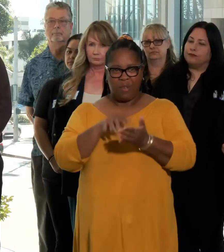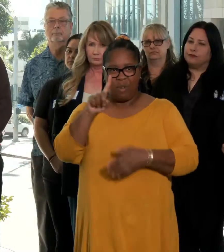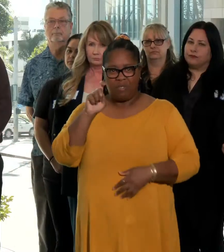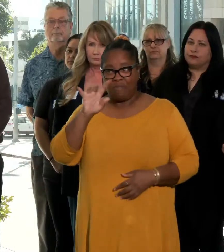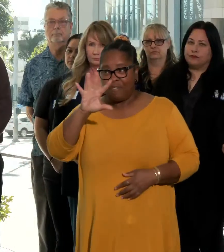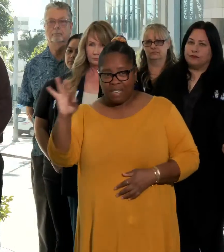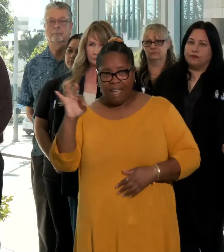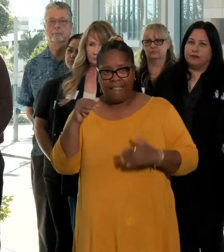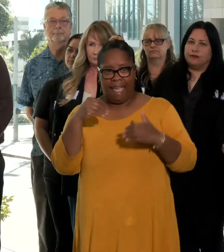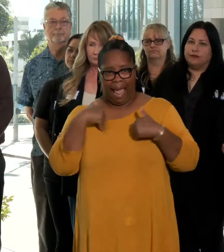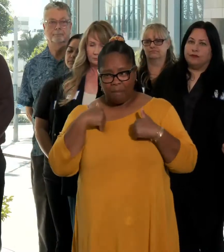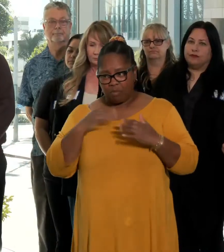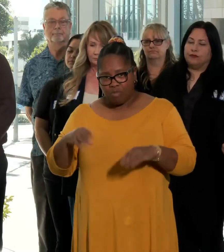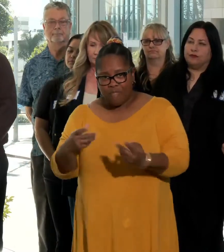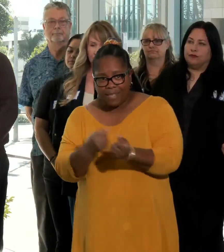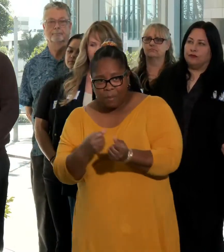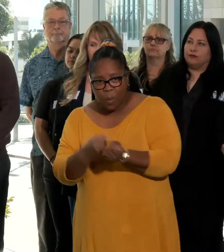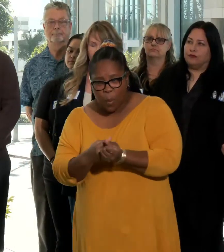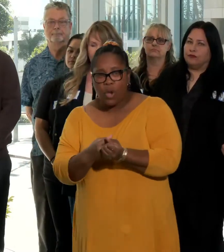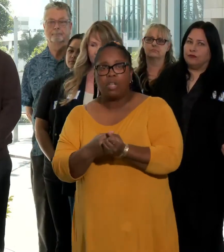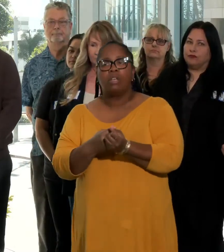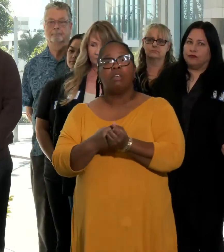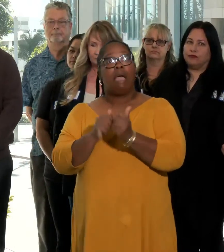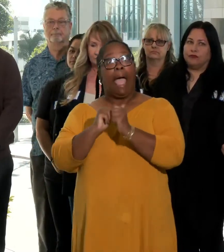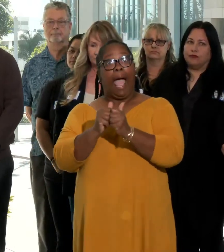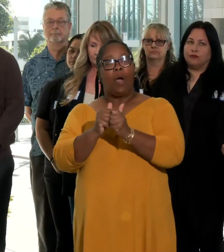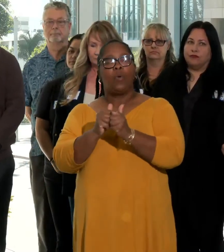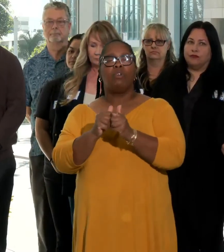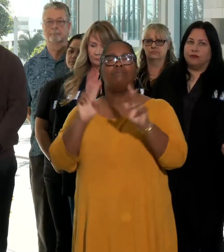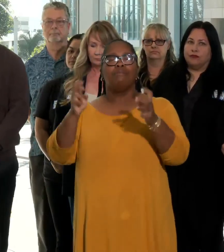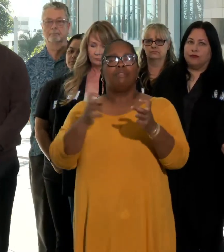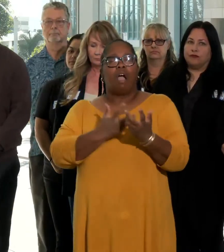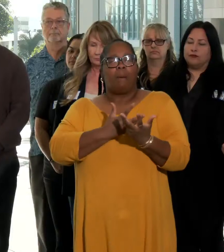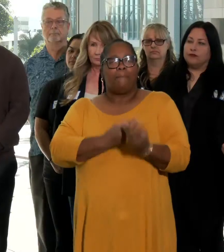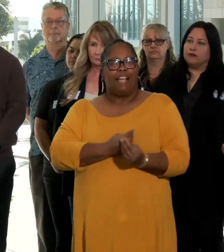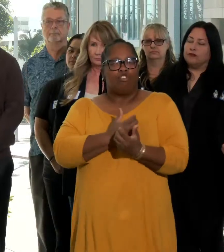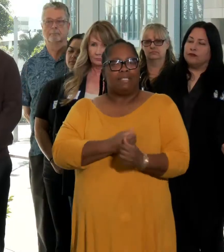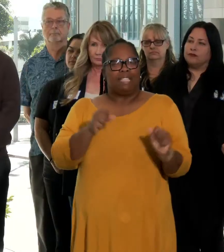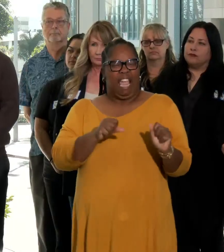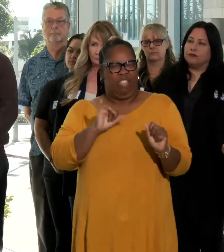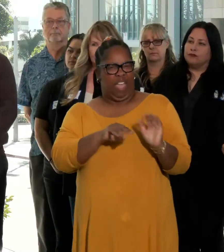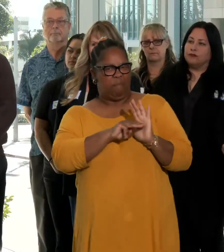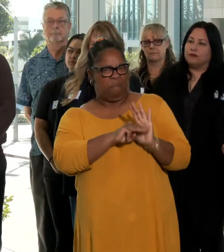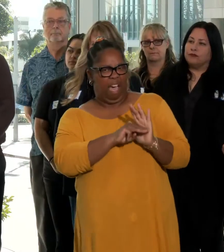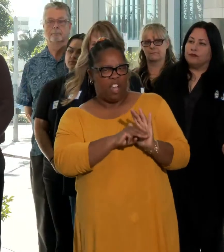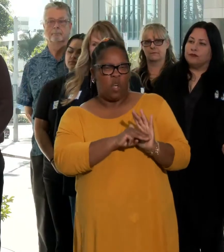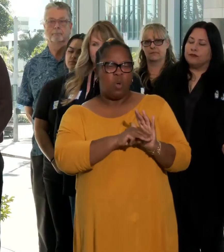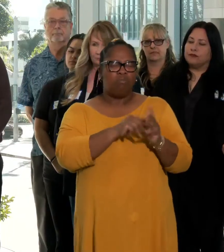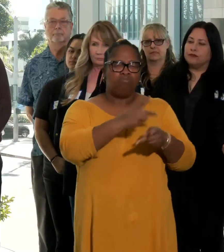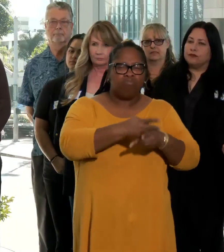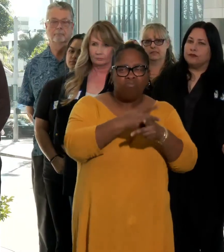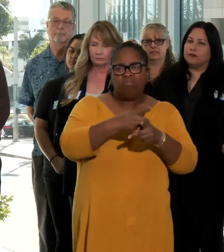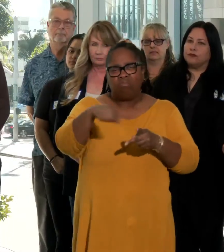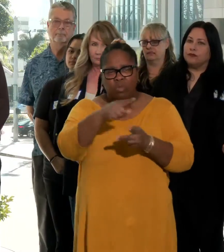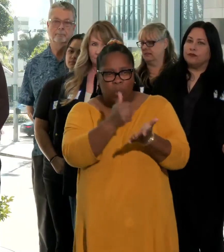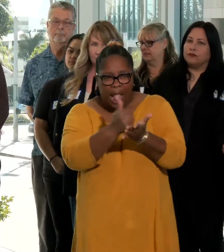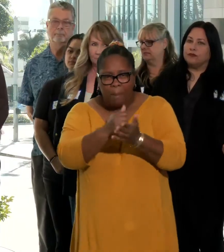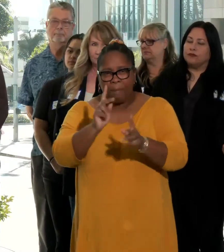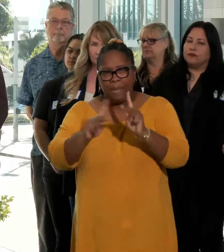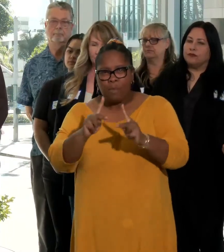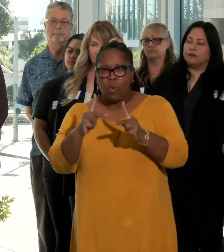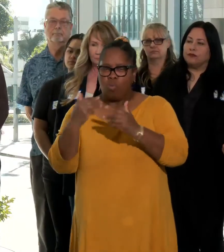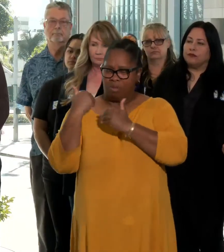2,159 animals. By following what we call our Compassion Saves model, we are stewarding responsible pet ownership for our community through